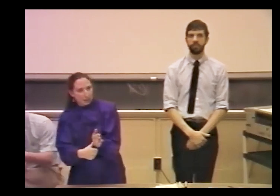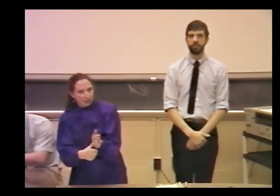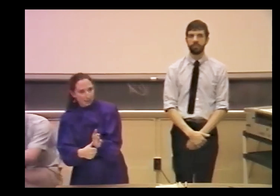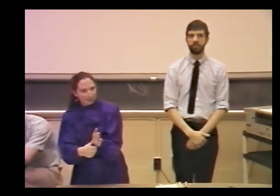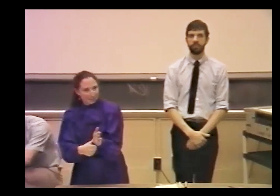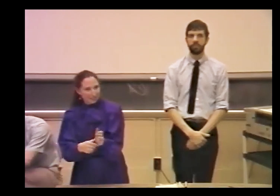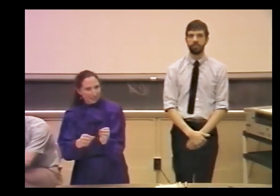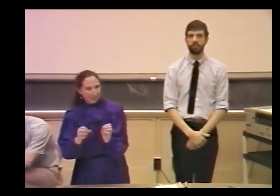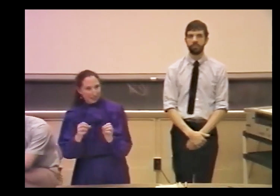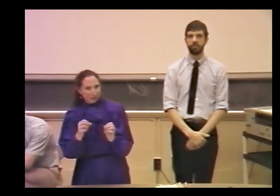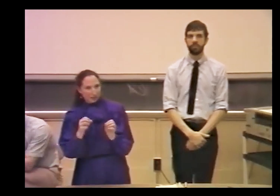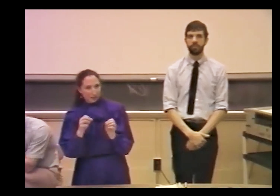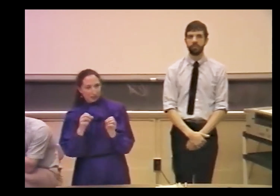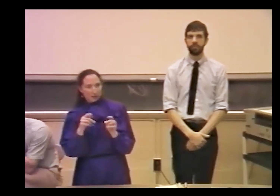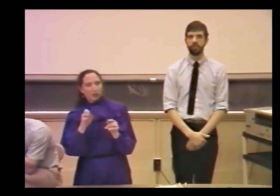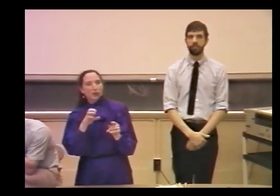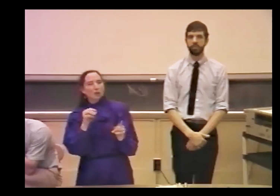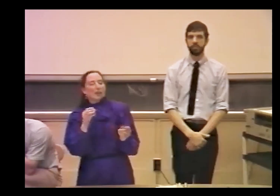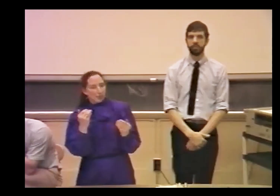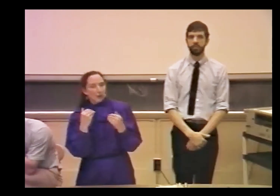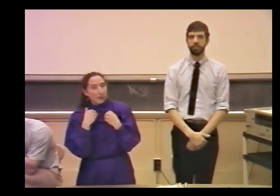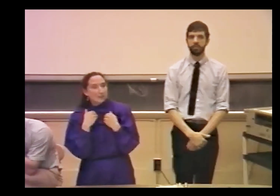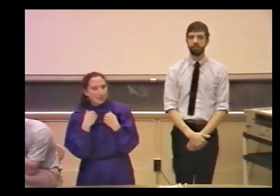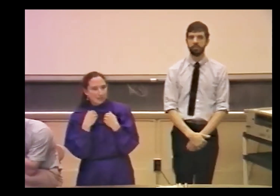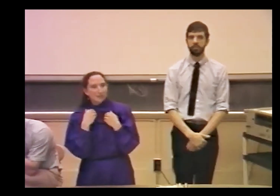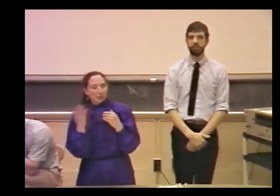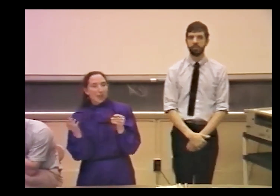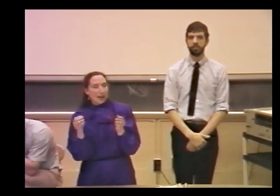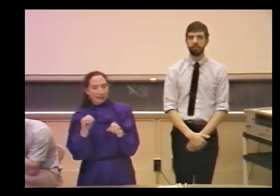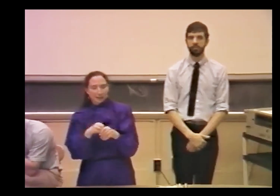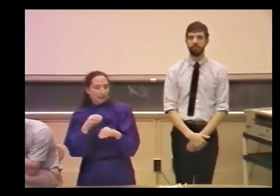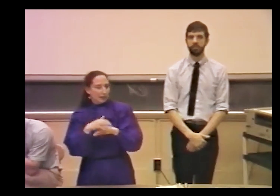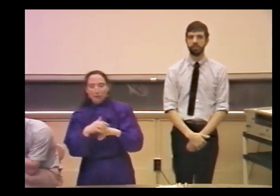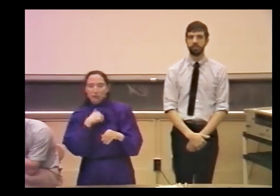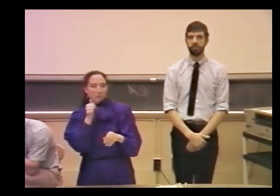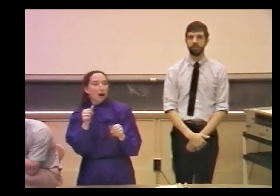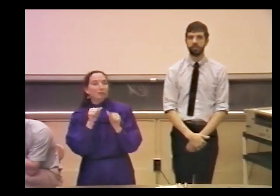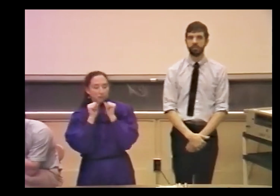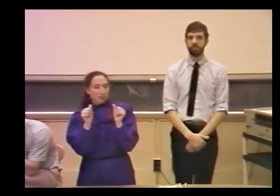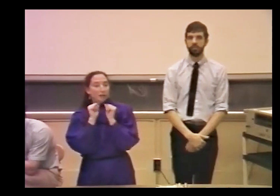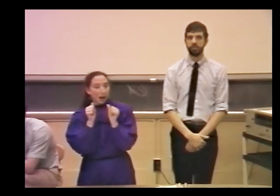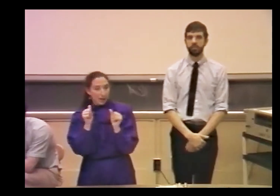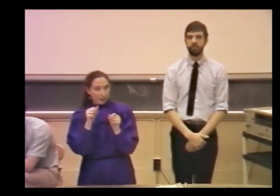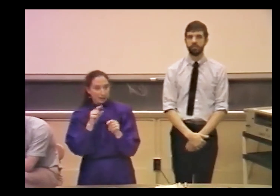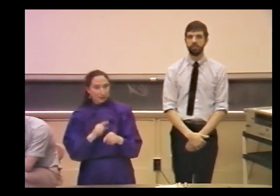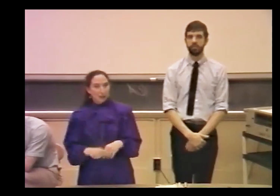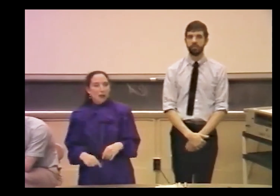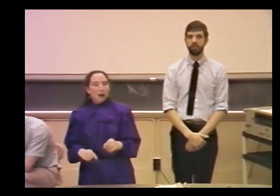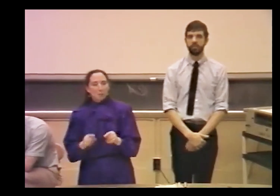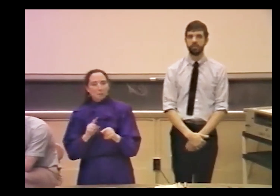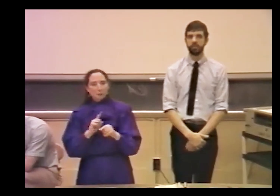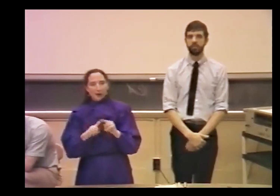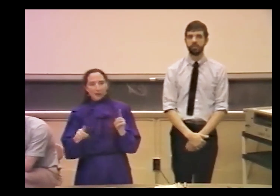stressing. All right, so there is that in English. I'm not denying it,